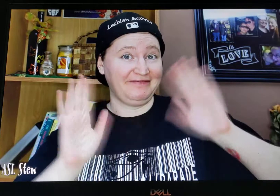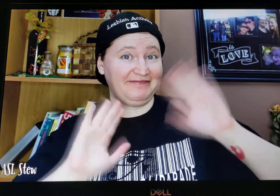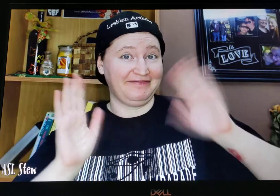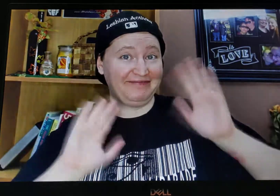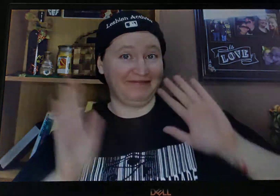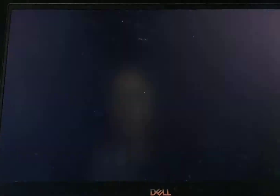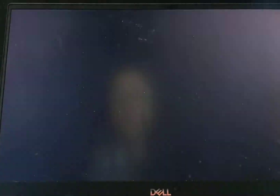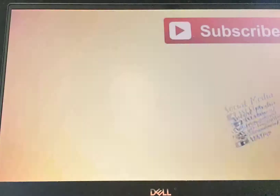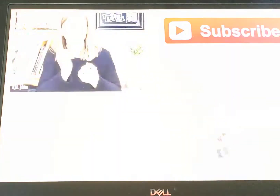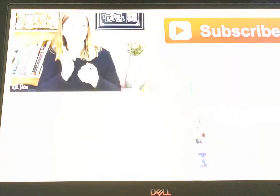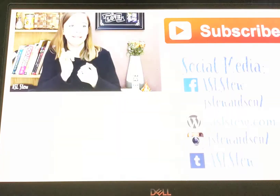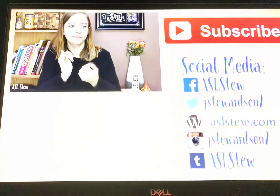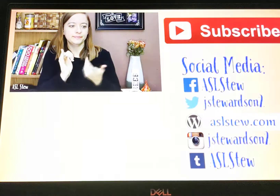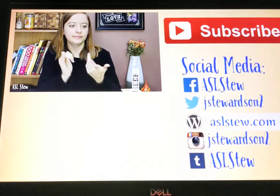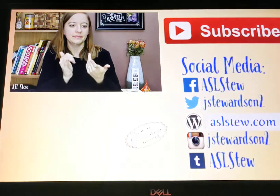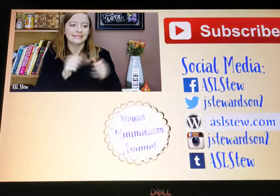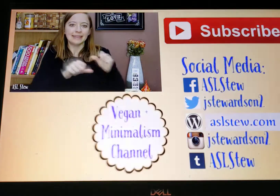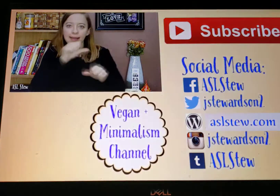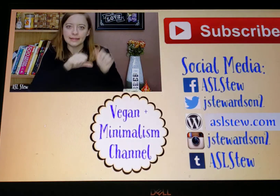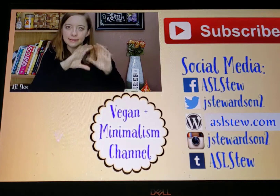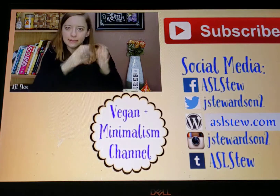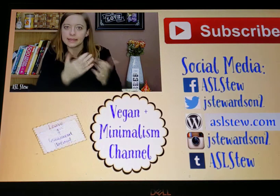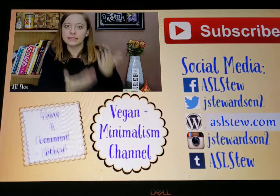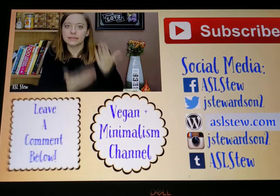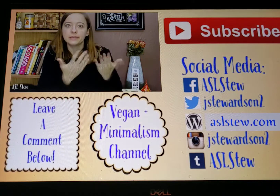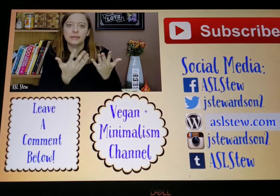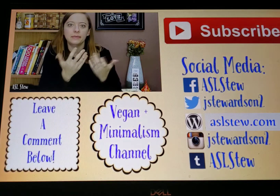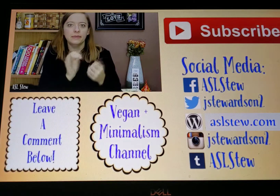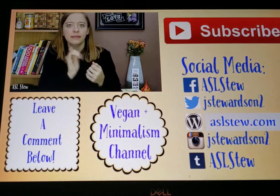and share it with the rest of us. And thanks so much for watching. Have a great day.